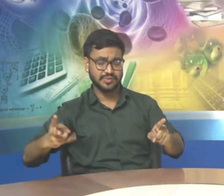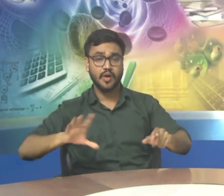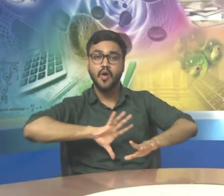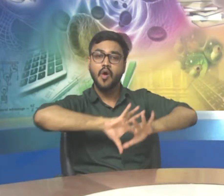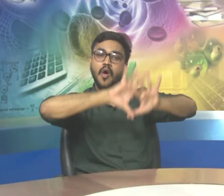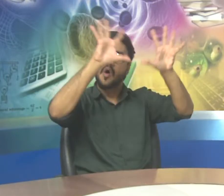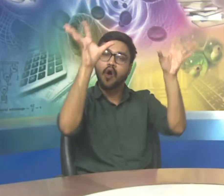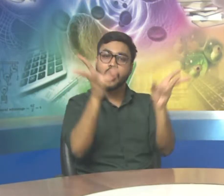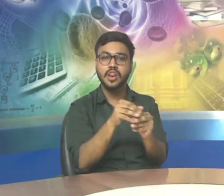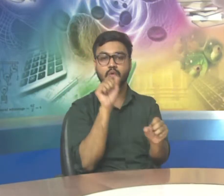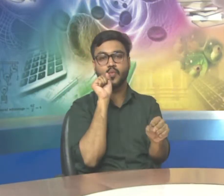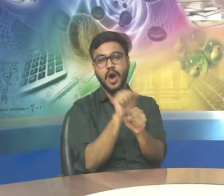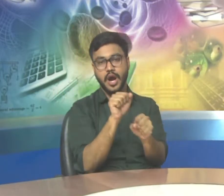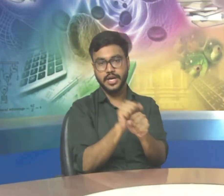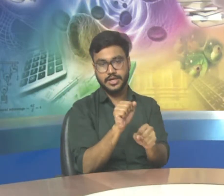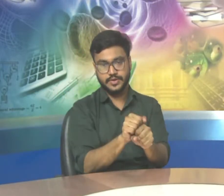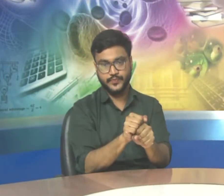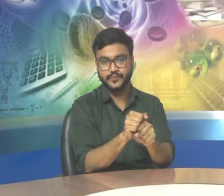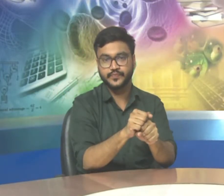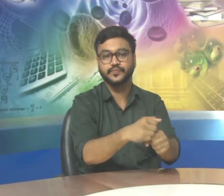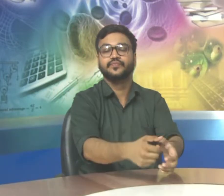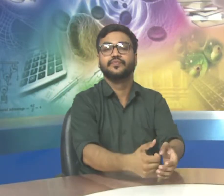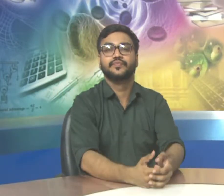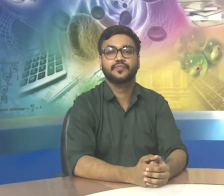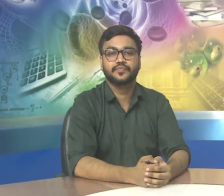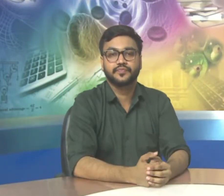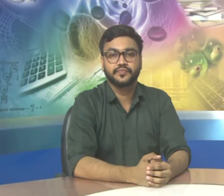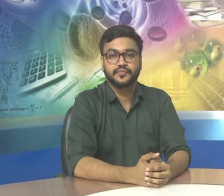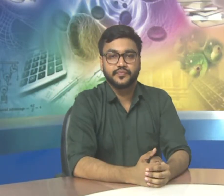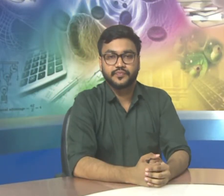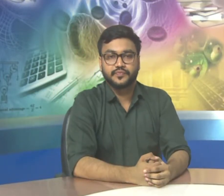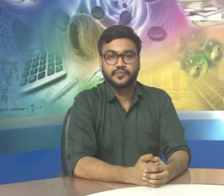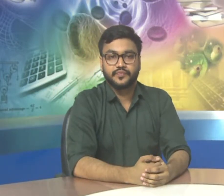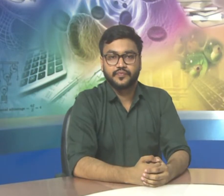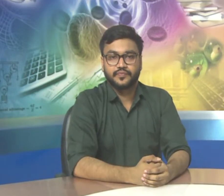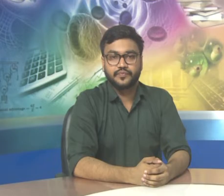the clothes. These all are work.